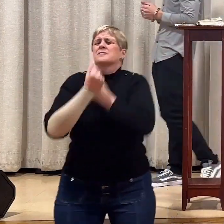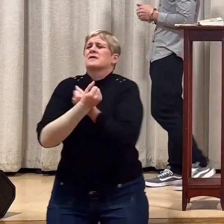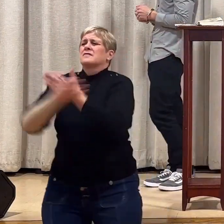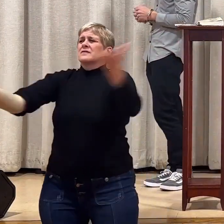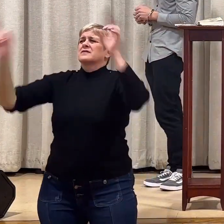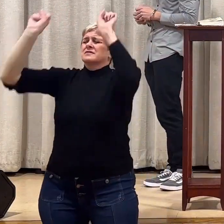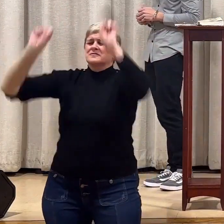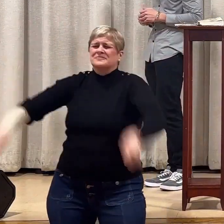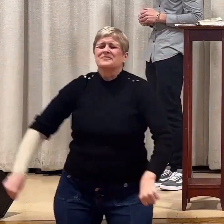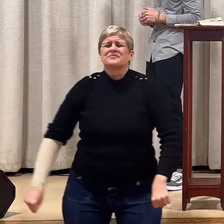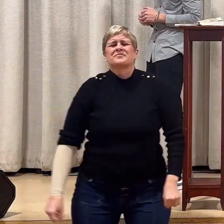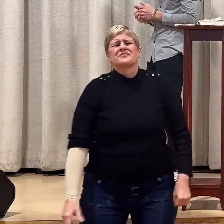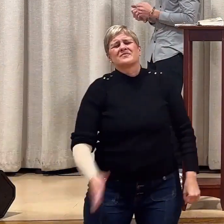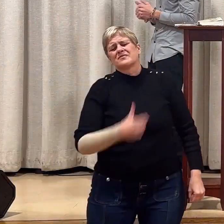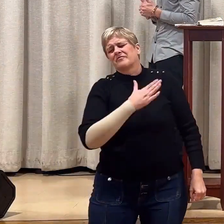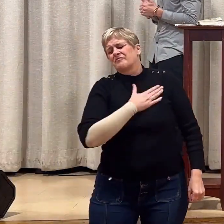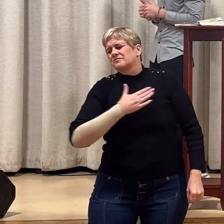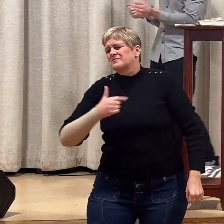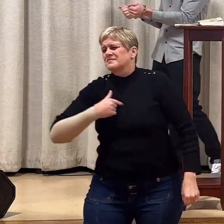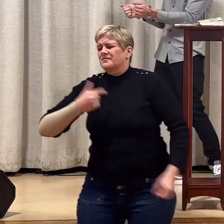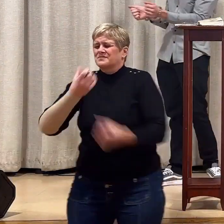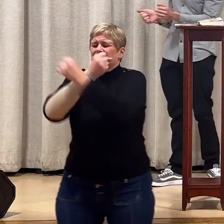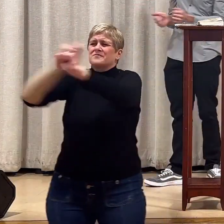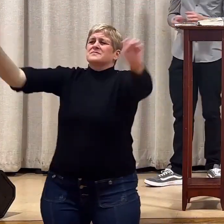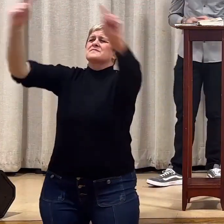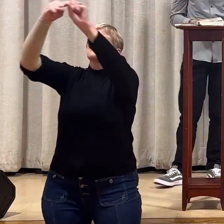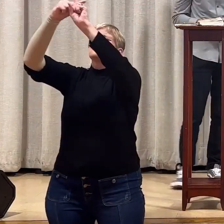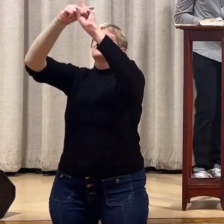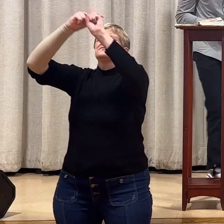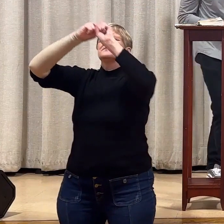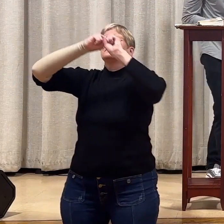be, because I am